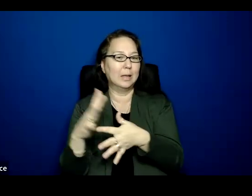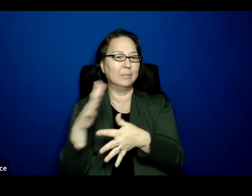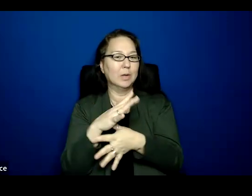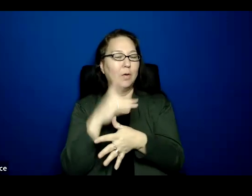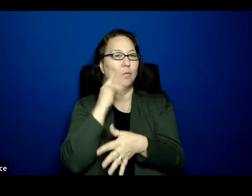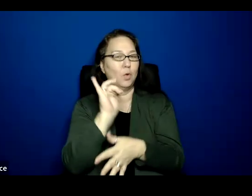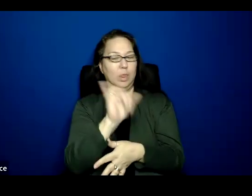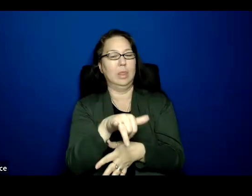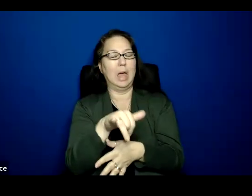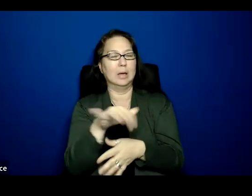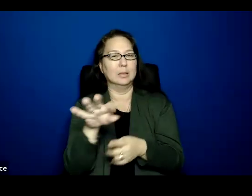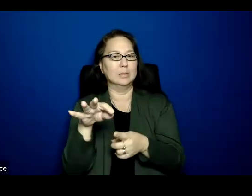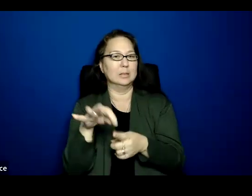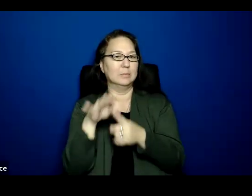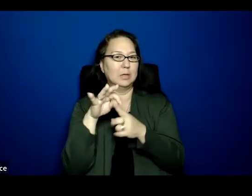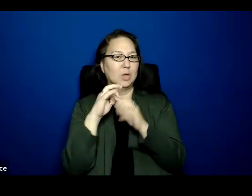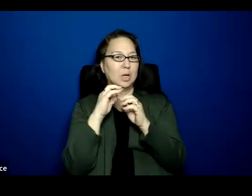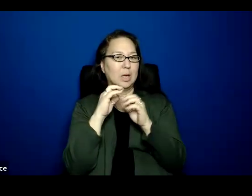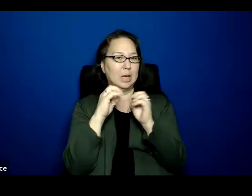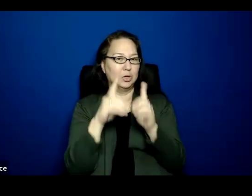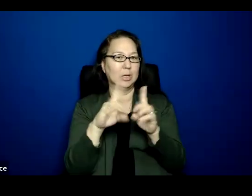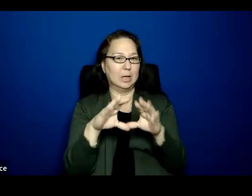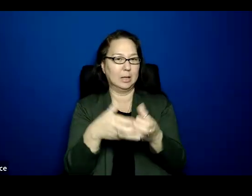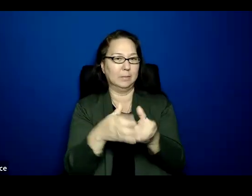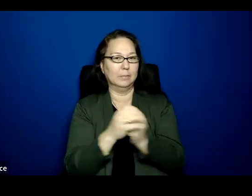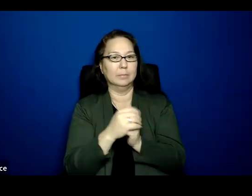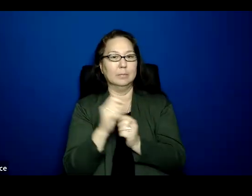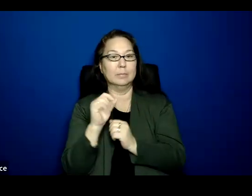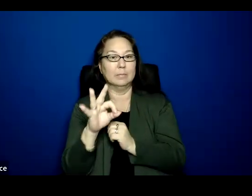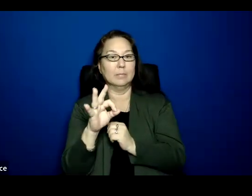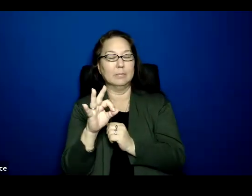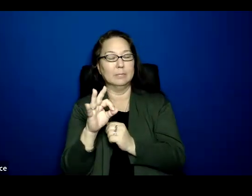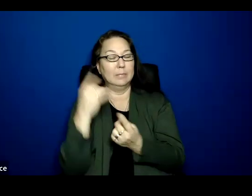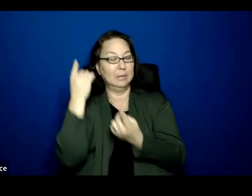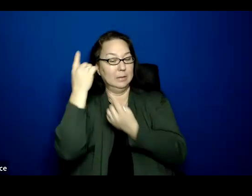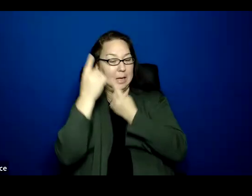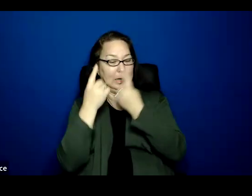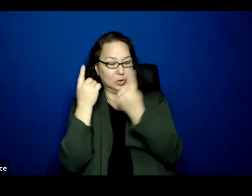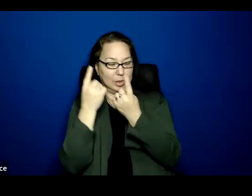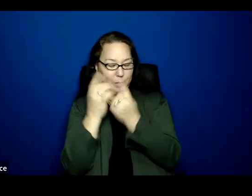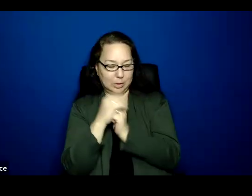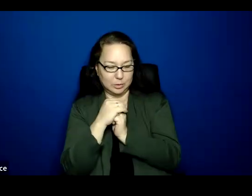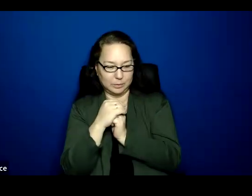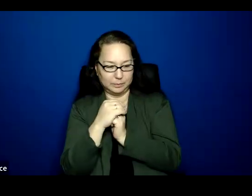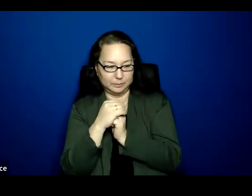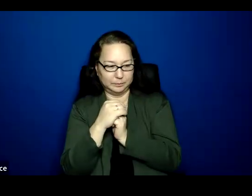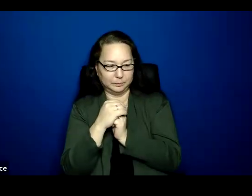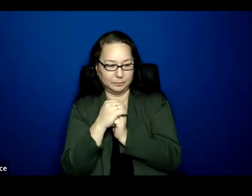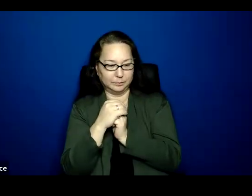classes. If the consideration is to close